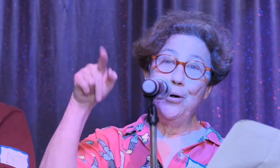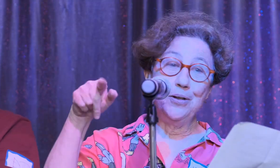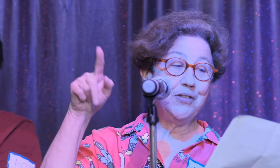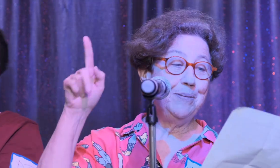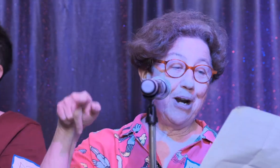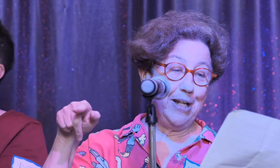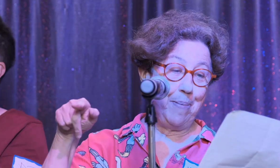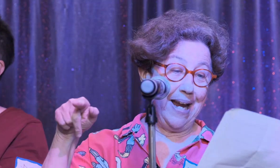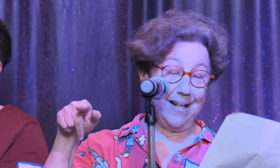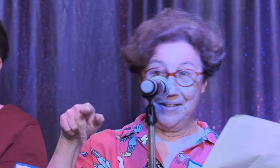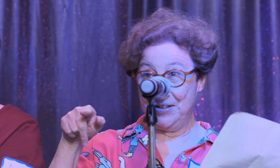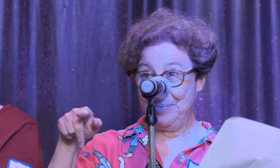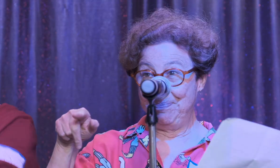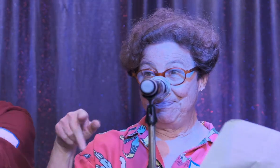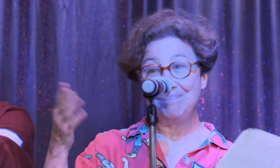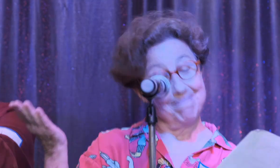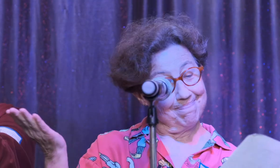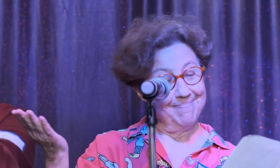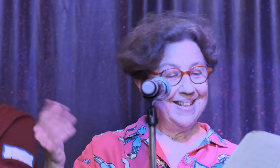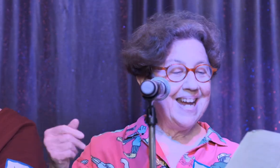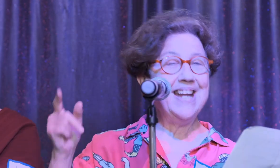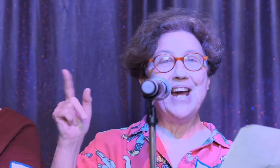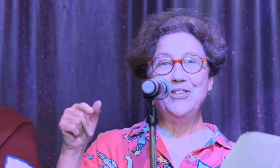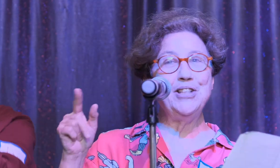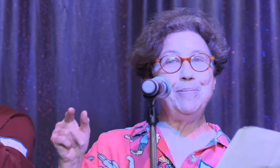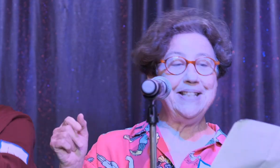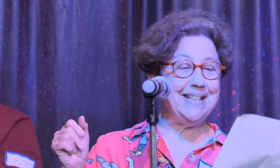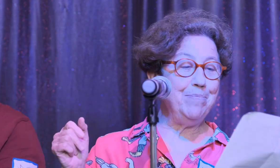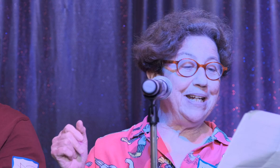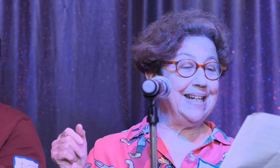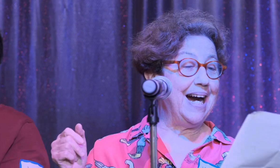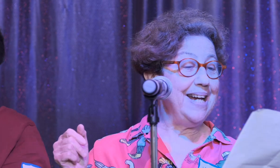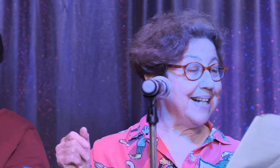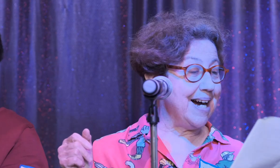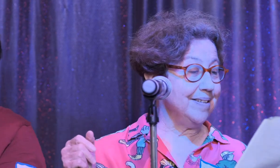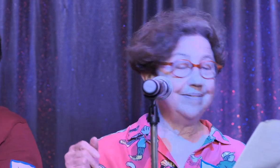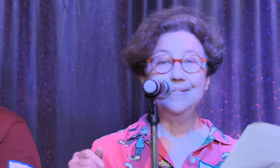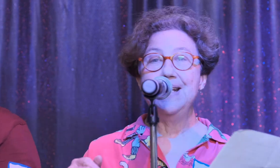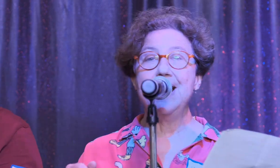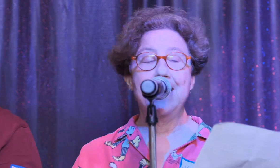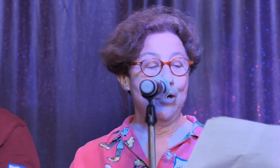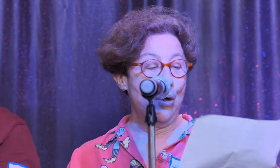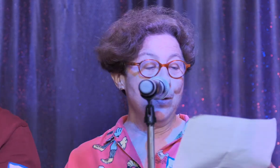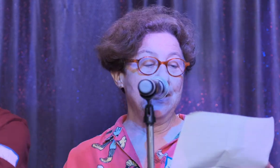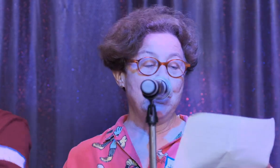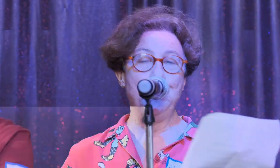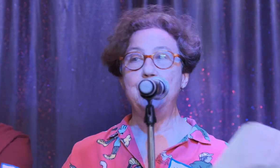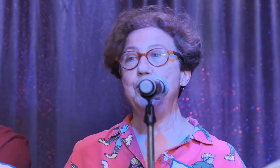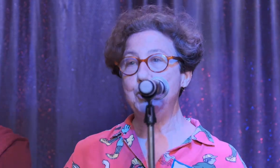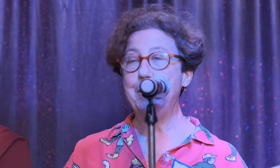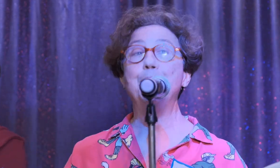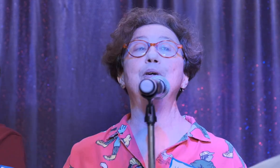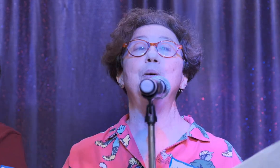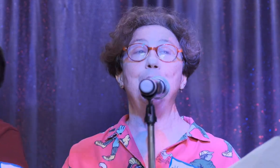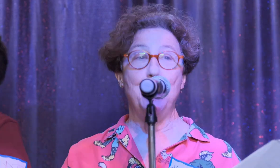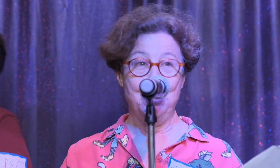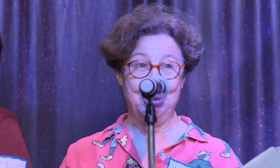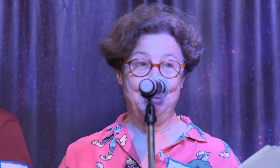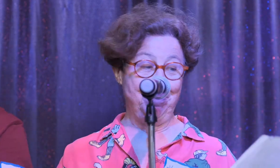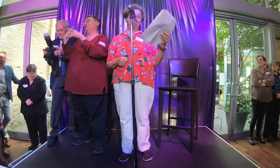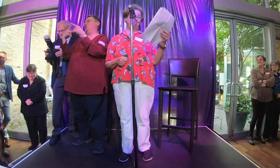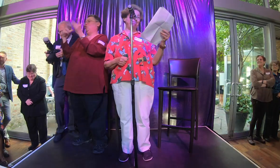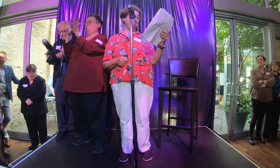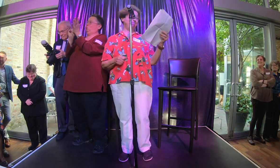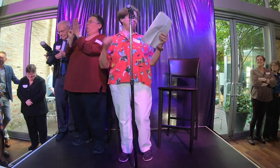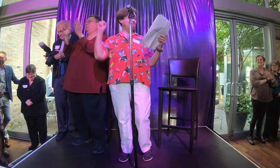Plus a total smarty pants, an LGBT media icon, and our own lesbian newspaper